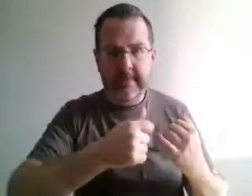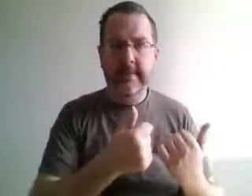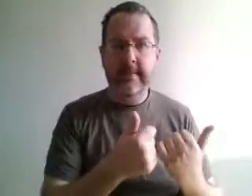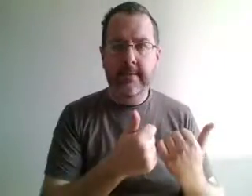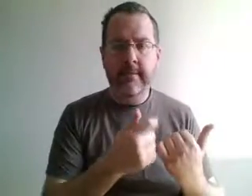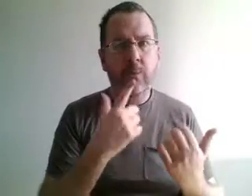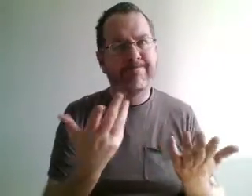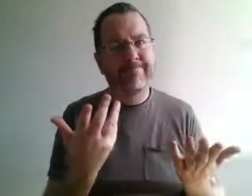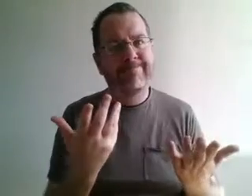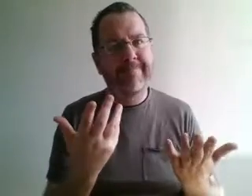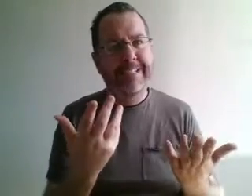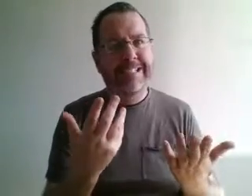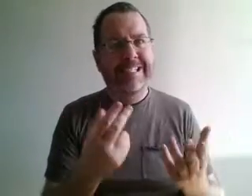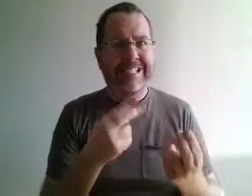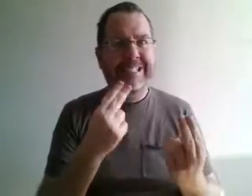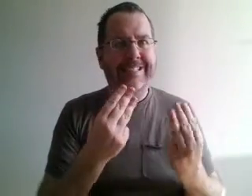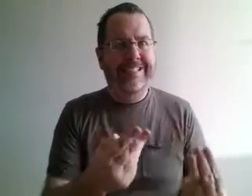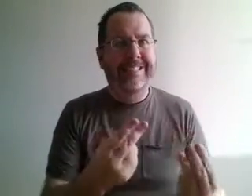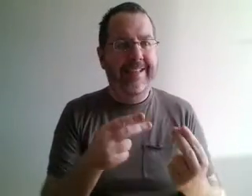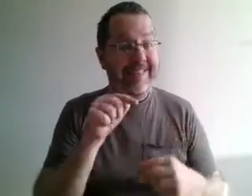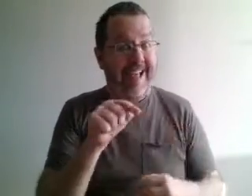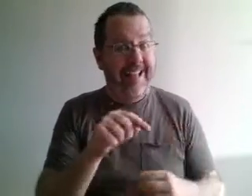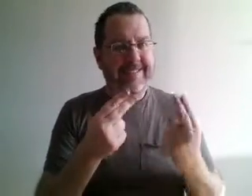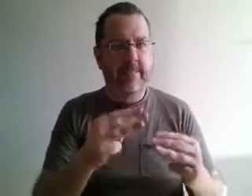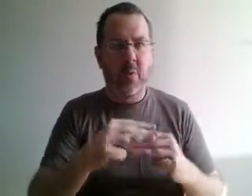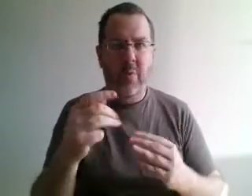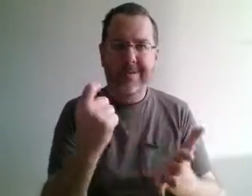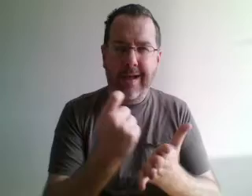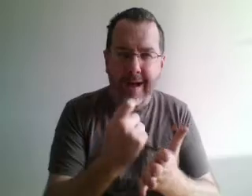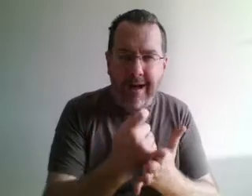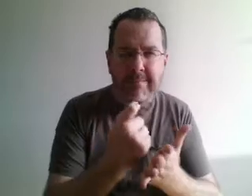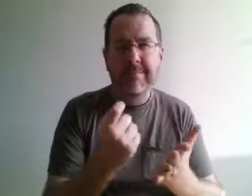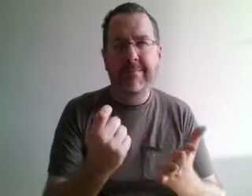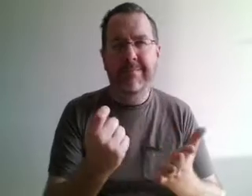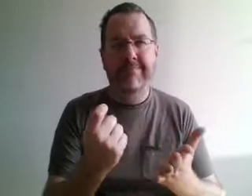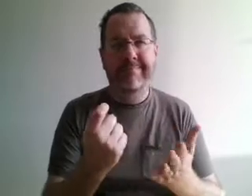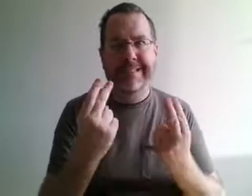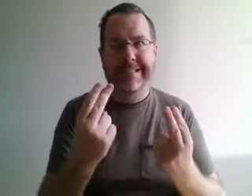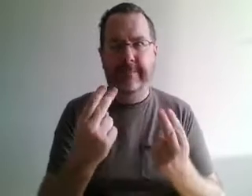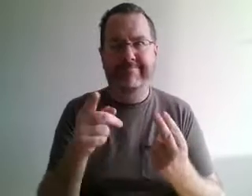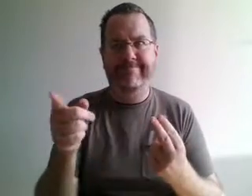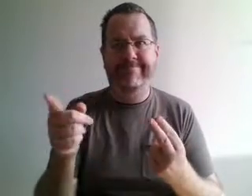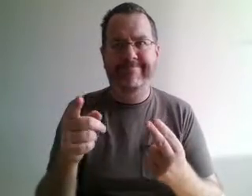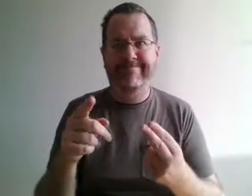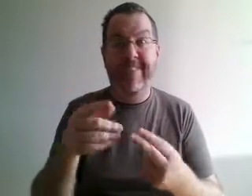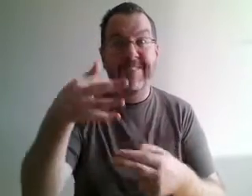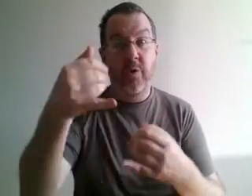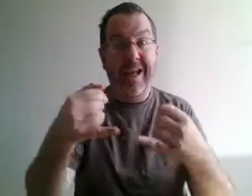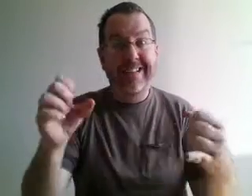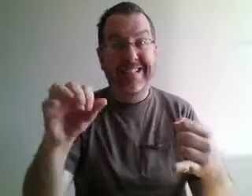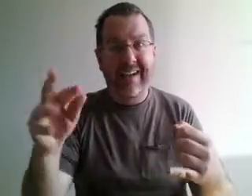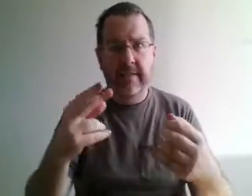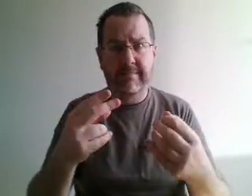a lot more time and a lot more use of frontline personnel. So ideally the reason with the